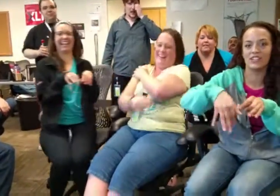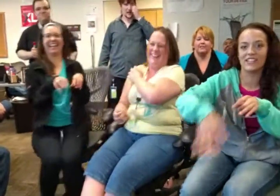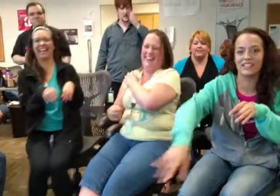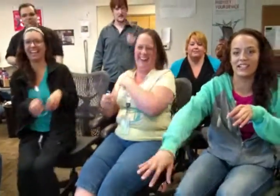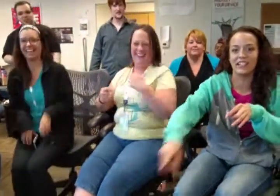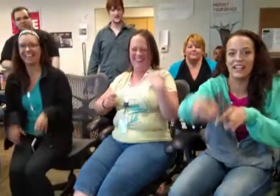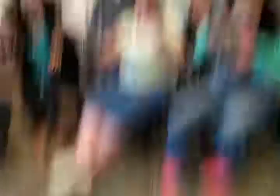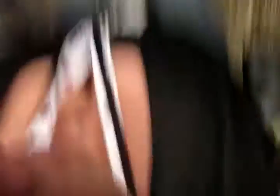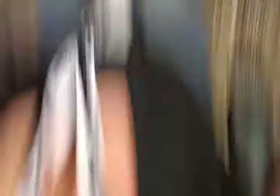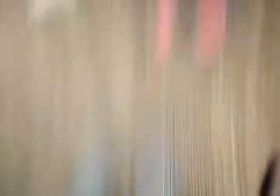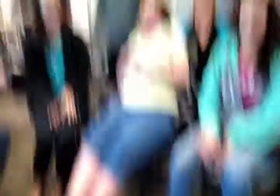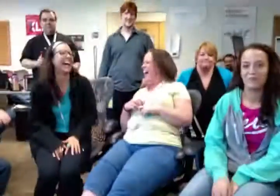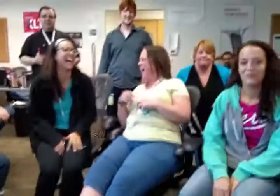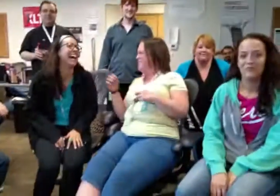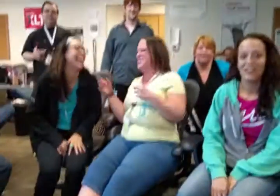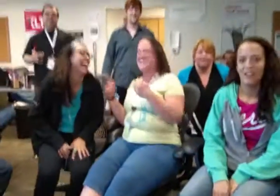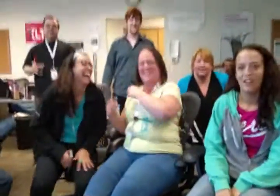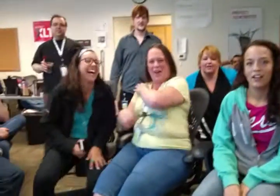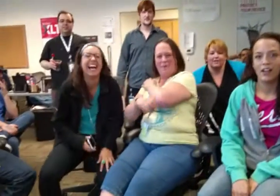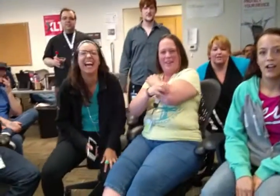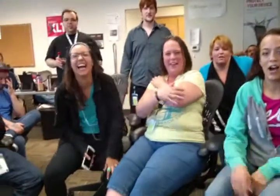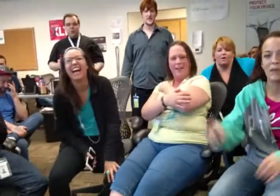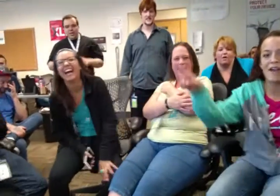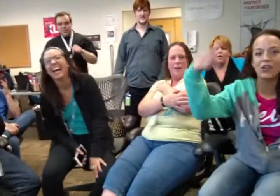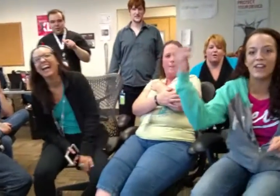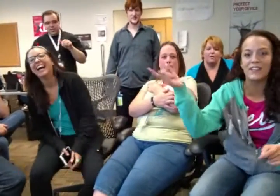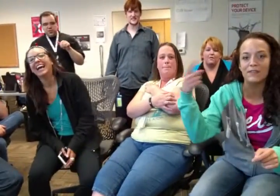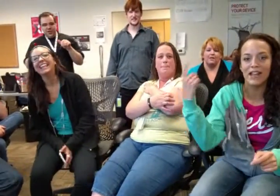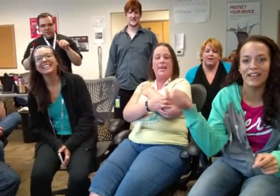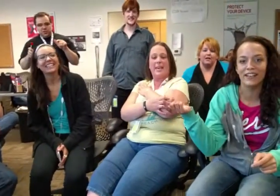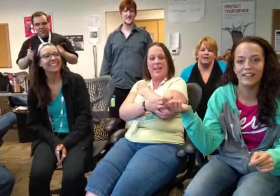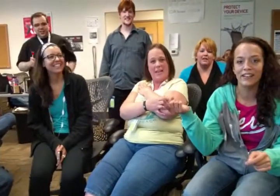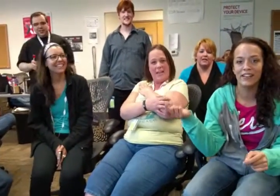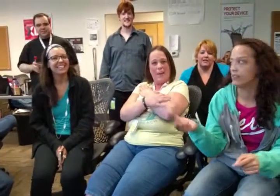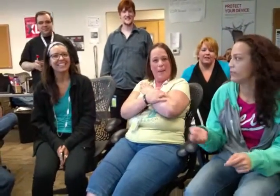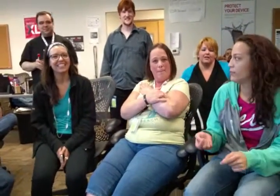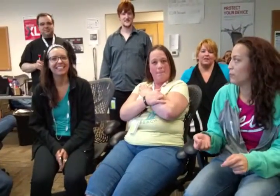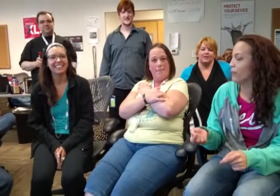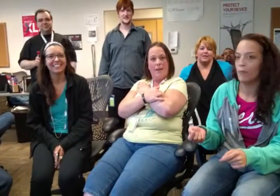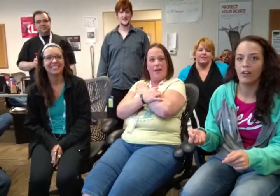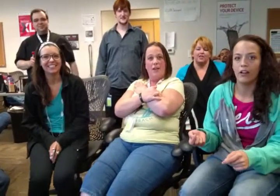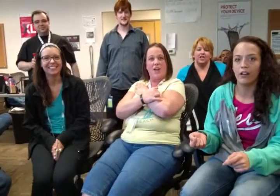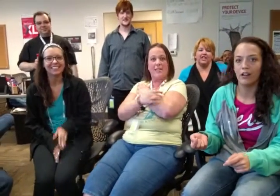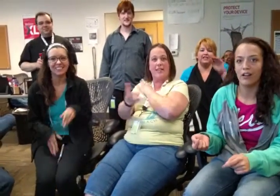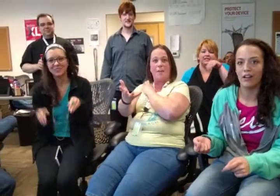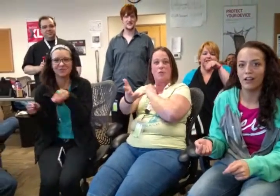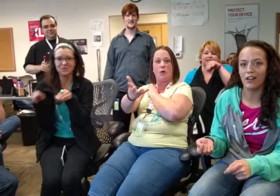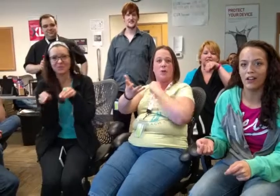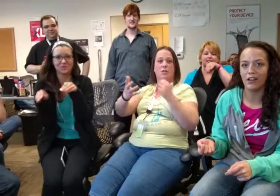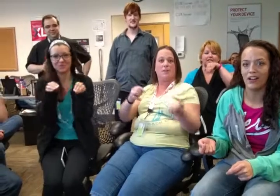It's in the ocean. Jellyfish? I don't know what that was. What? Jackson Laboratory works with